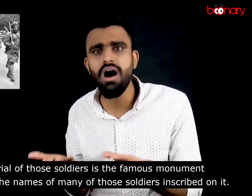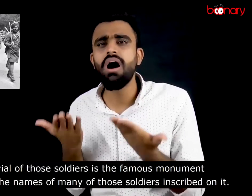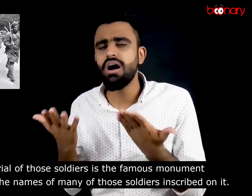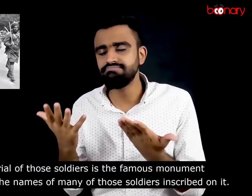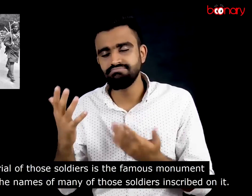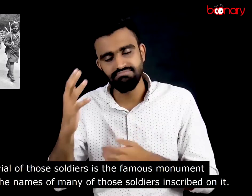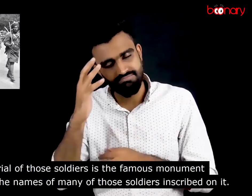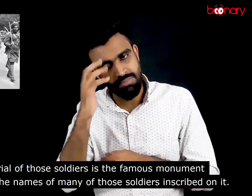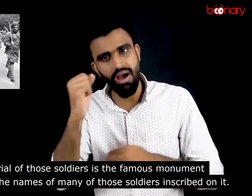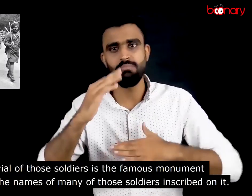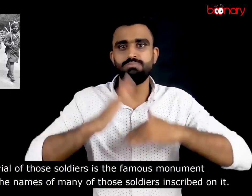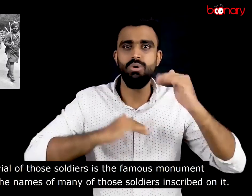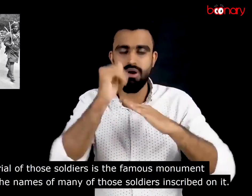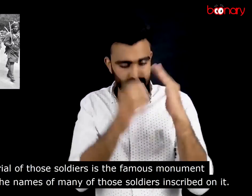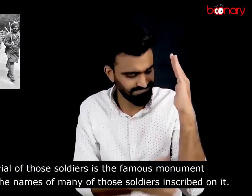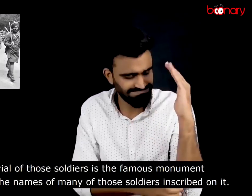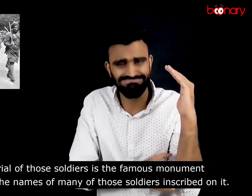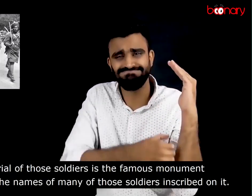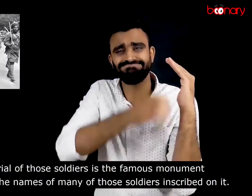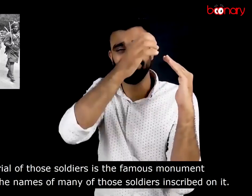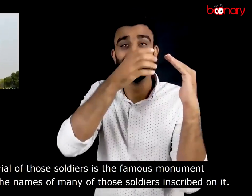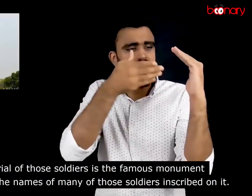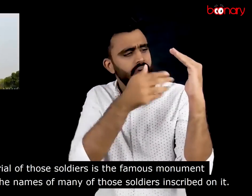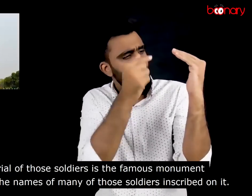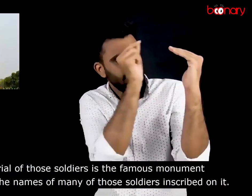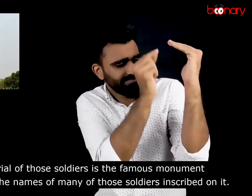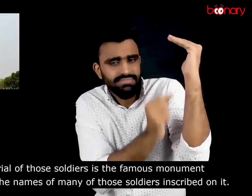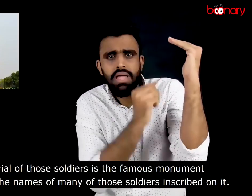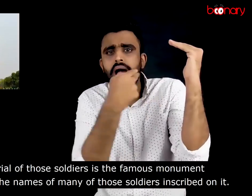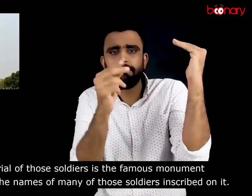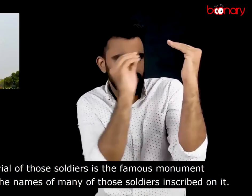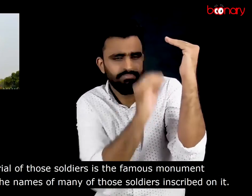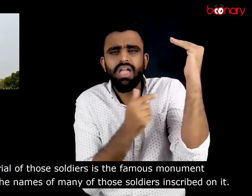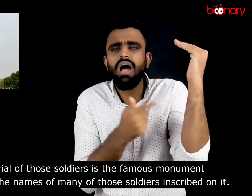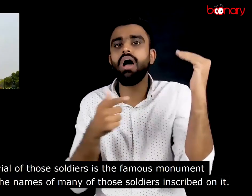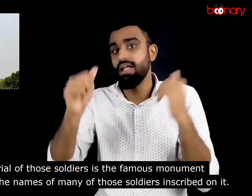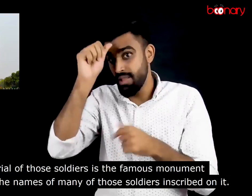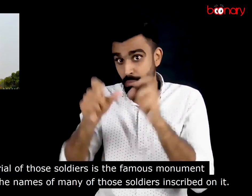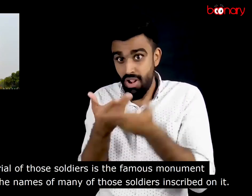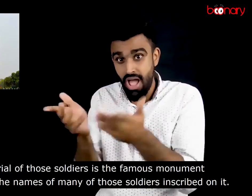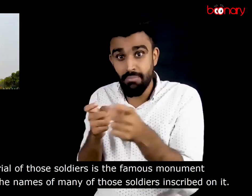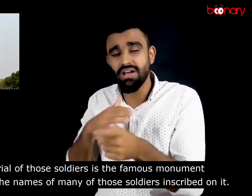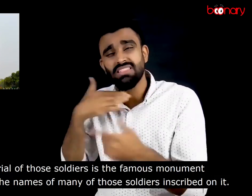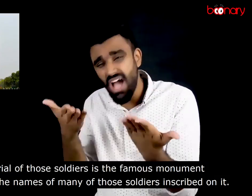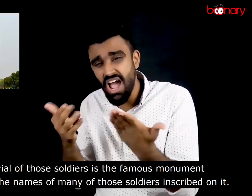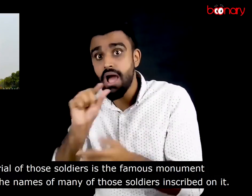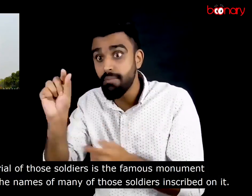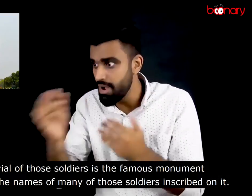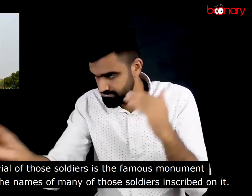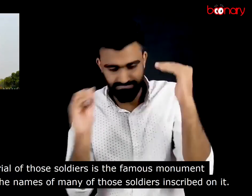In memorial of those soldiers is the famous monument which has the names of many of those soldiers inscribed